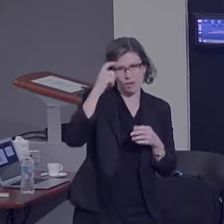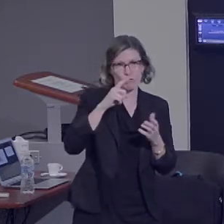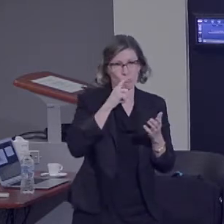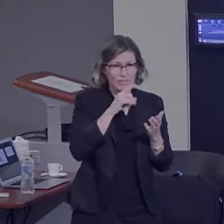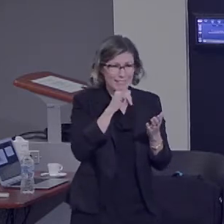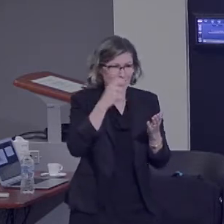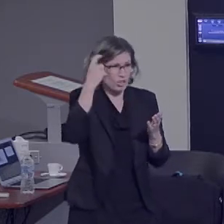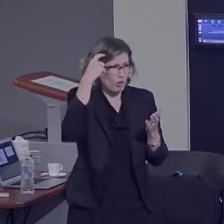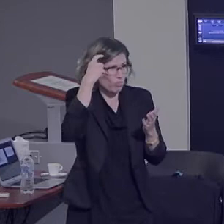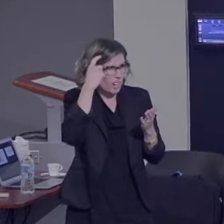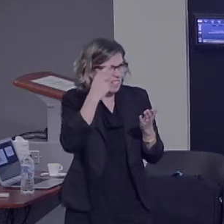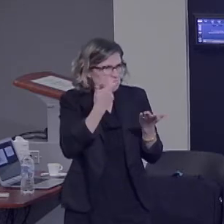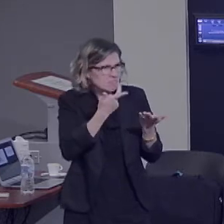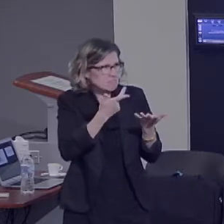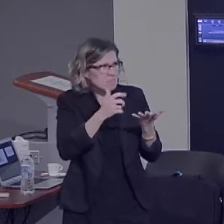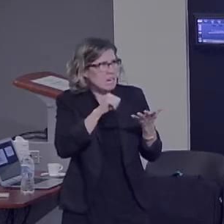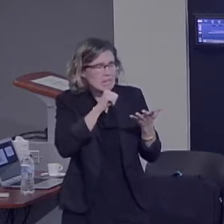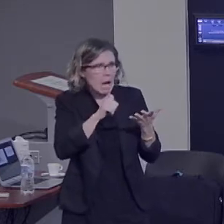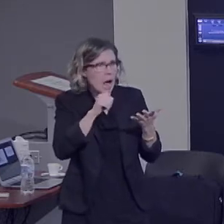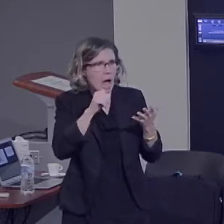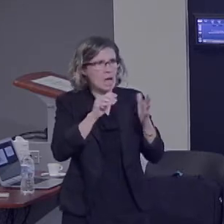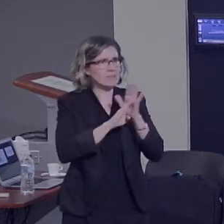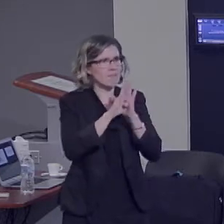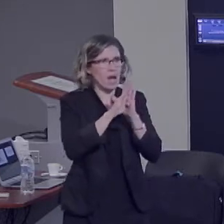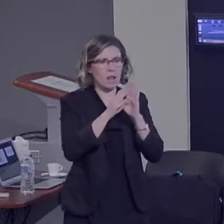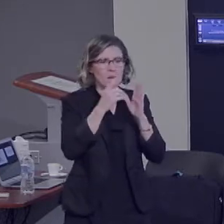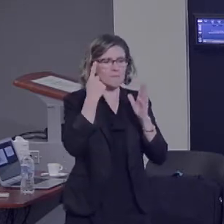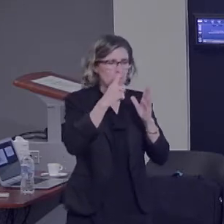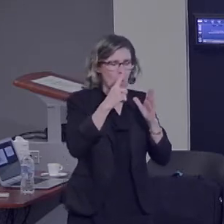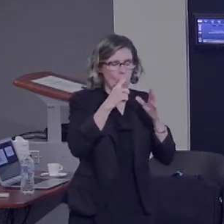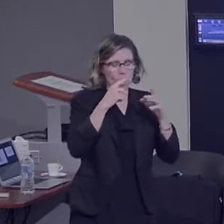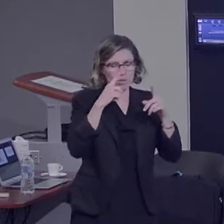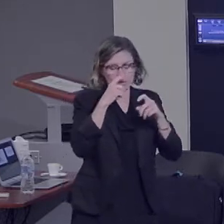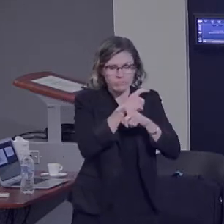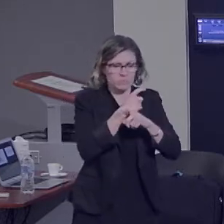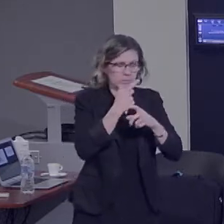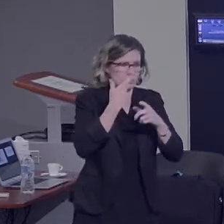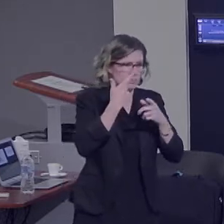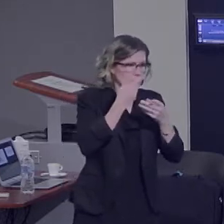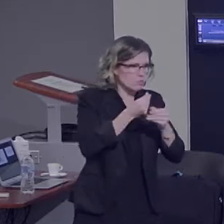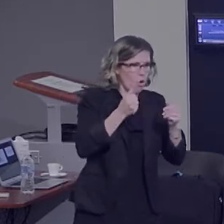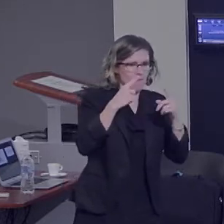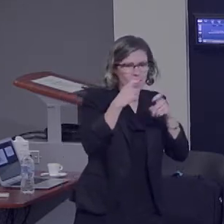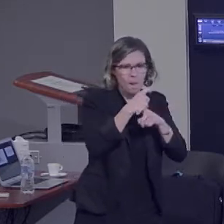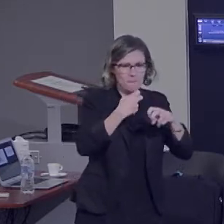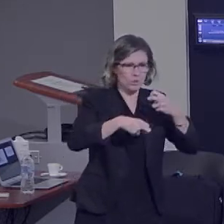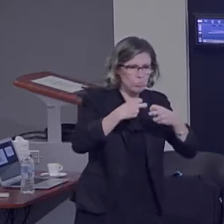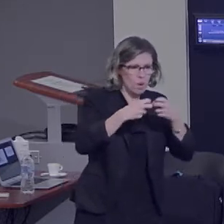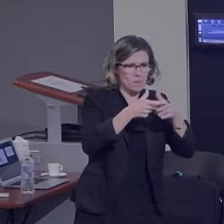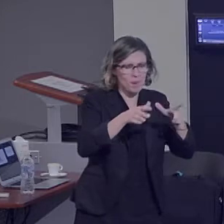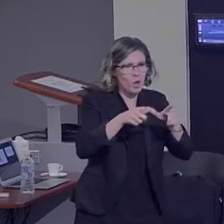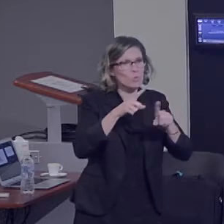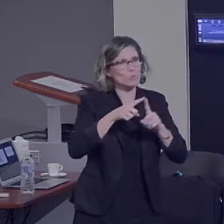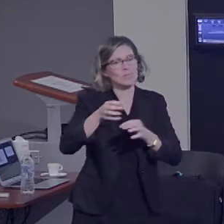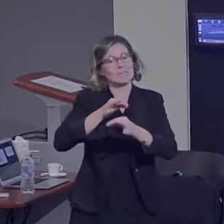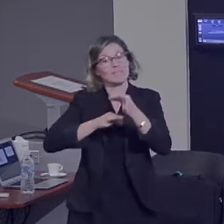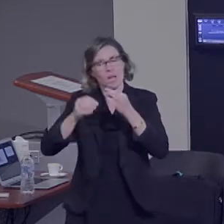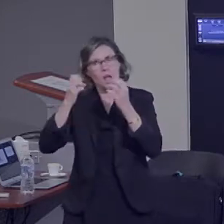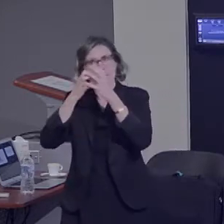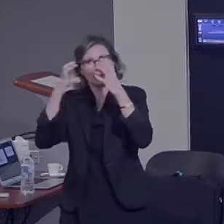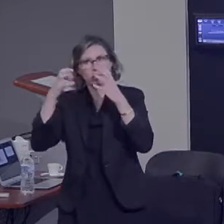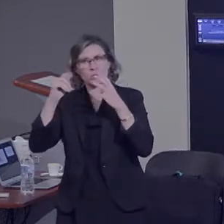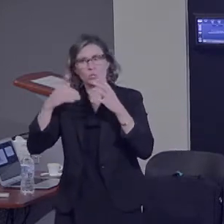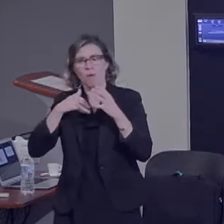not in order to solve mathematical problem or philosophical problem, but in order to have social life, somehow to